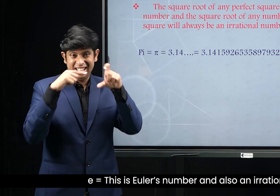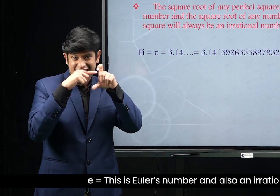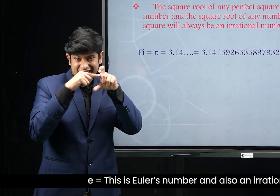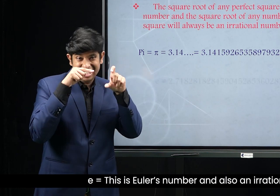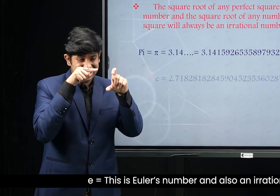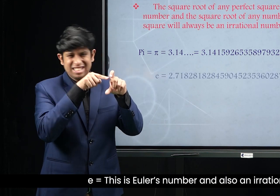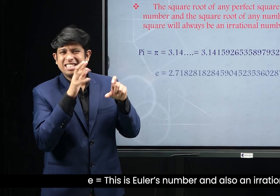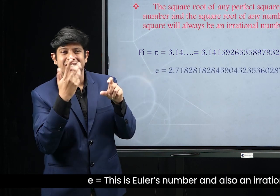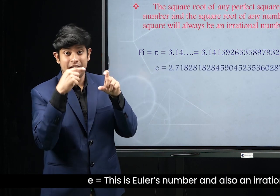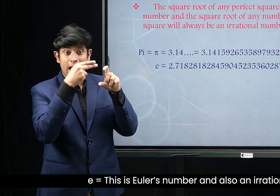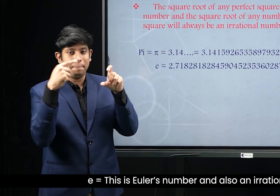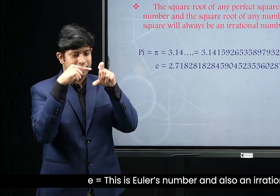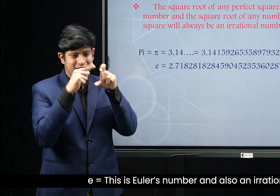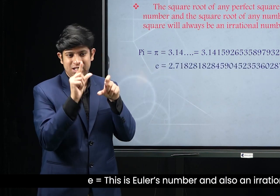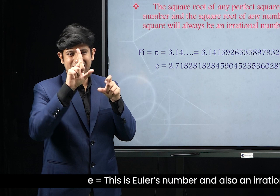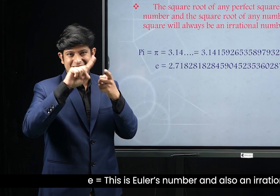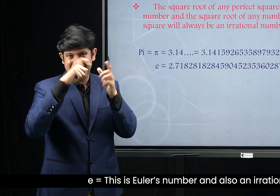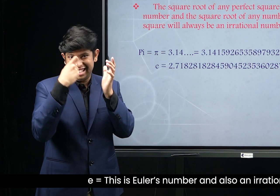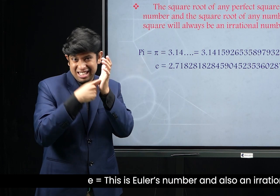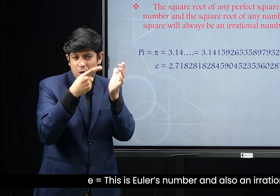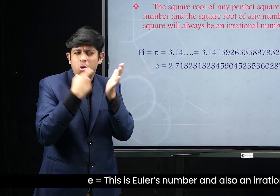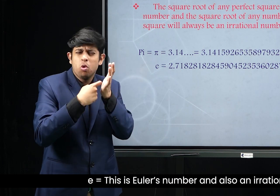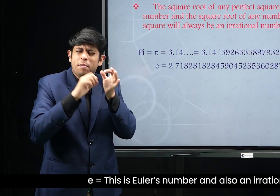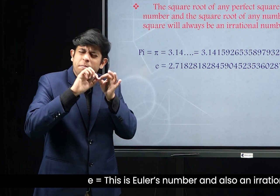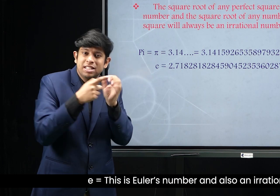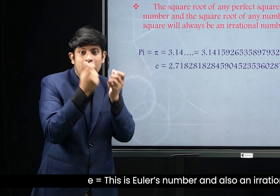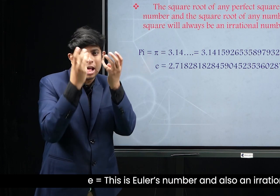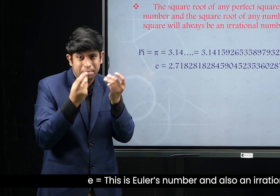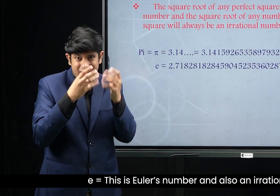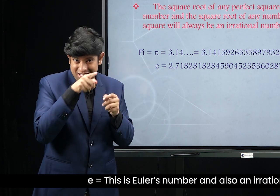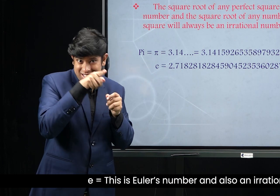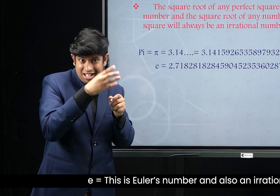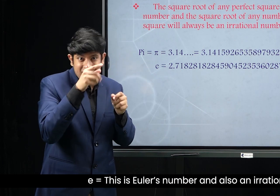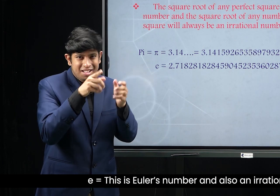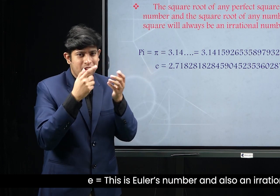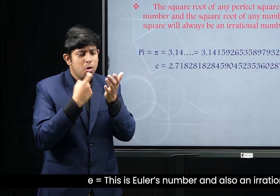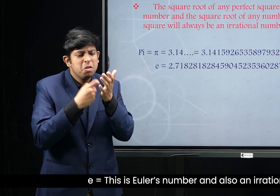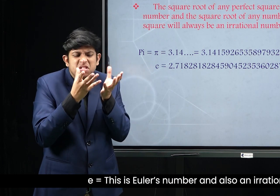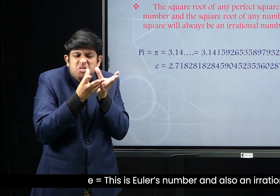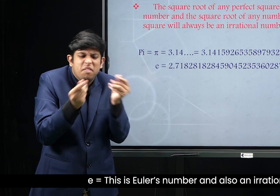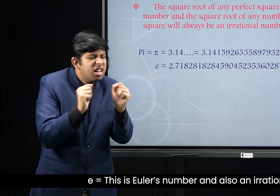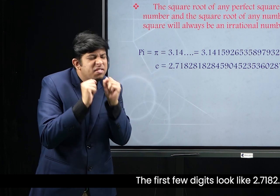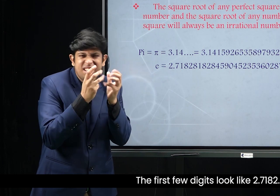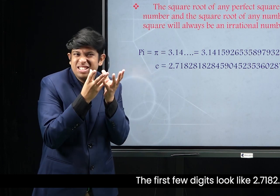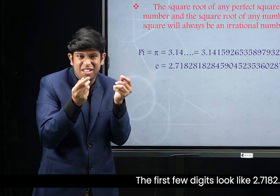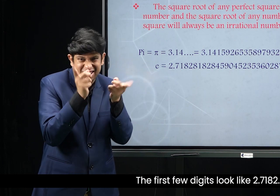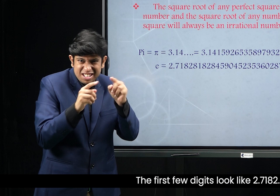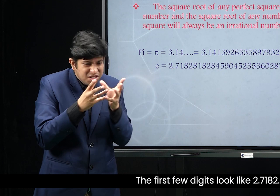E, this is equal to, this is Euler's number and also an irrational number. The first few